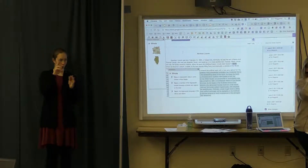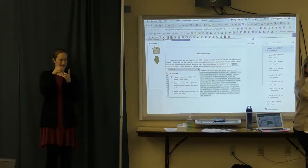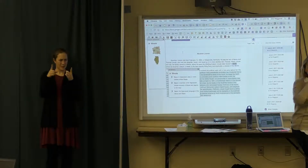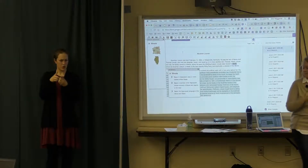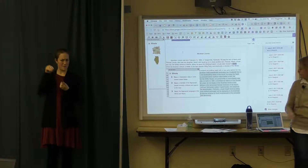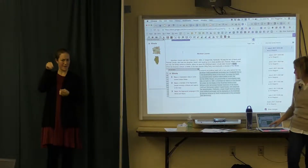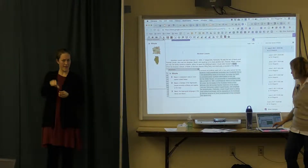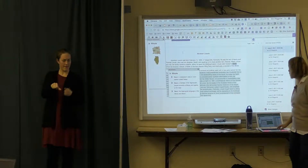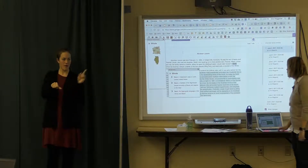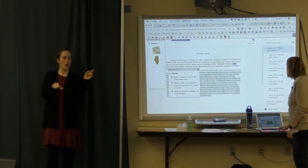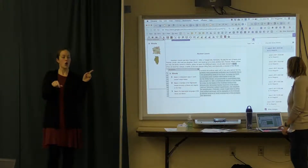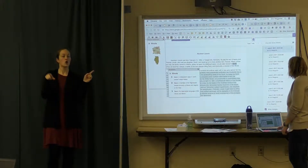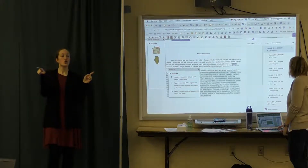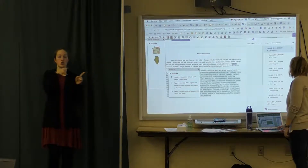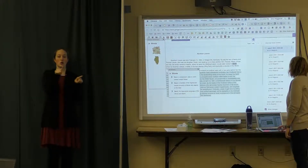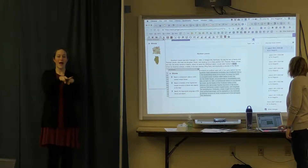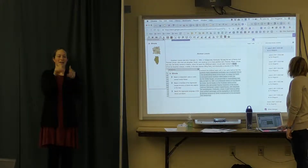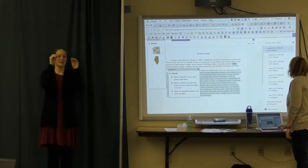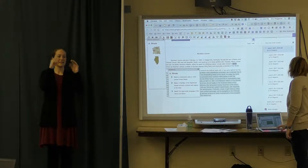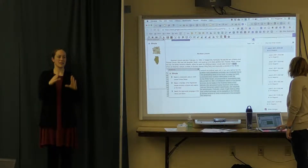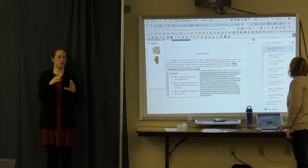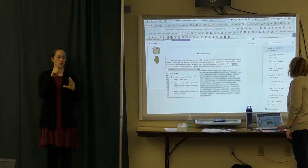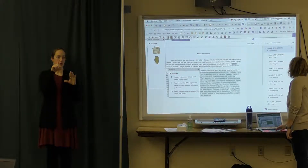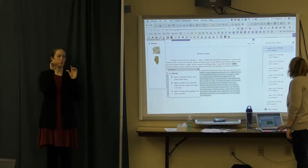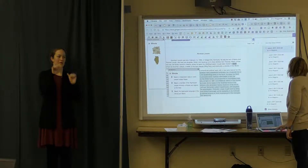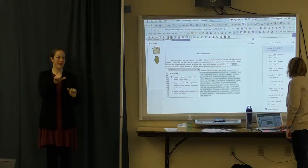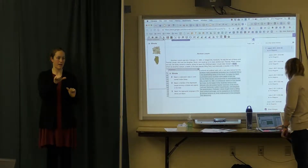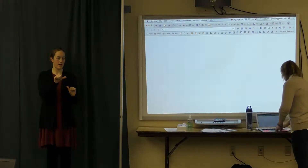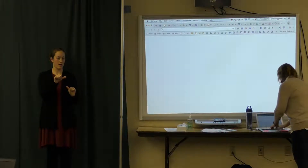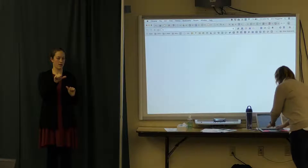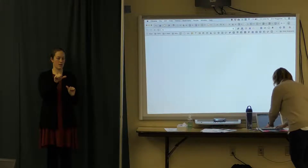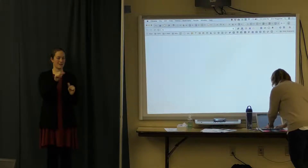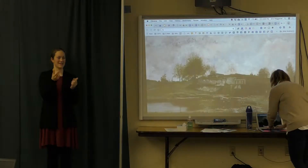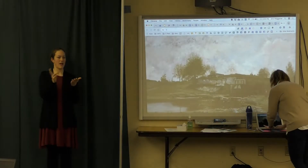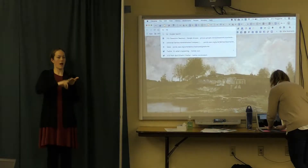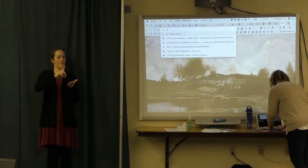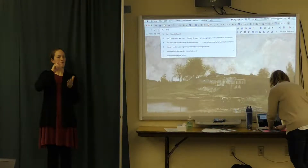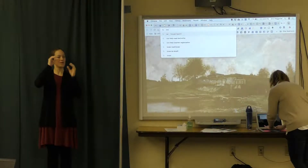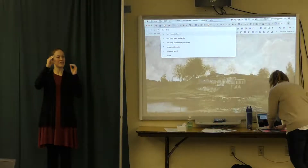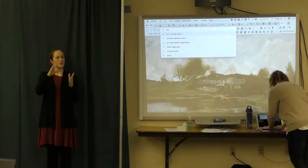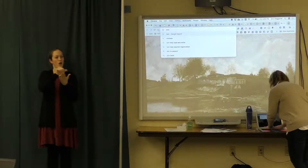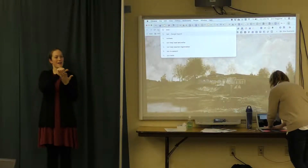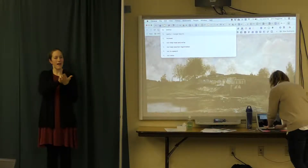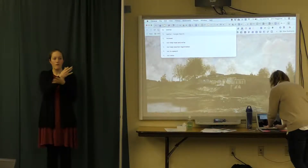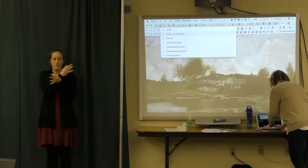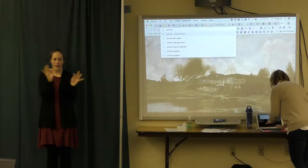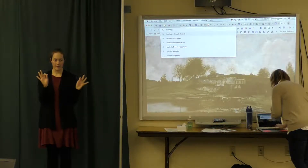teacher. Are you on the Text Health website? I am, and yeah.